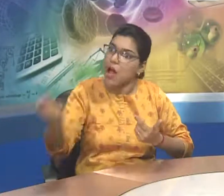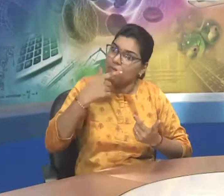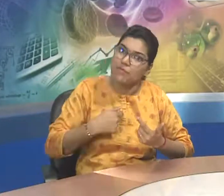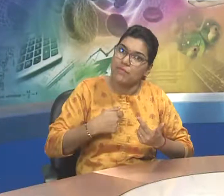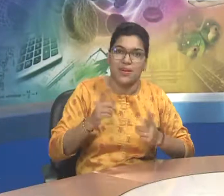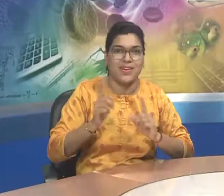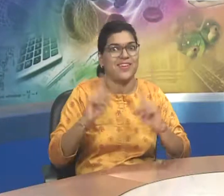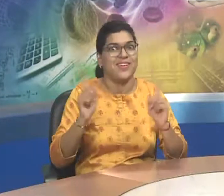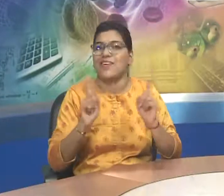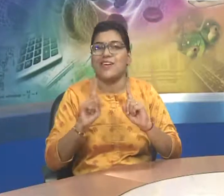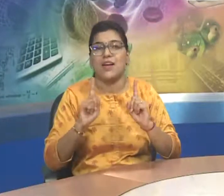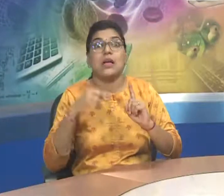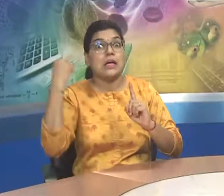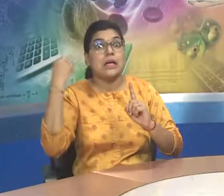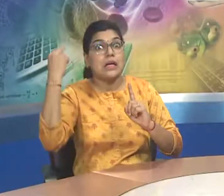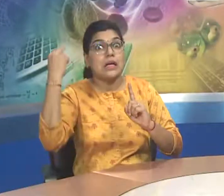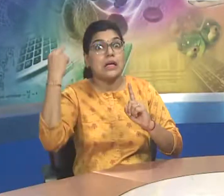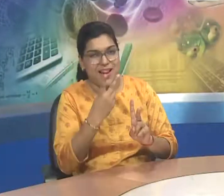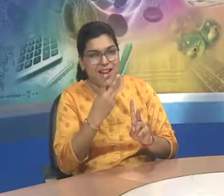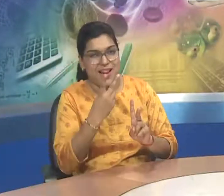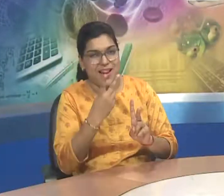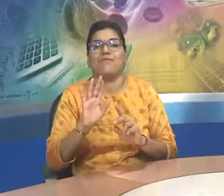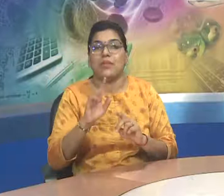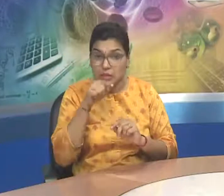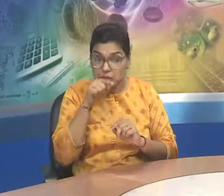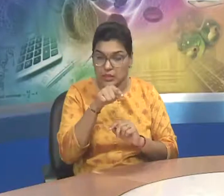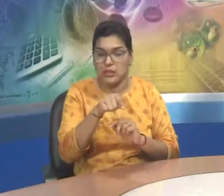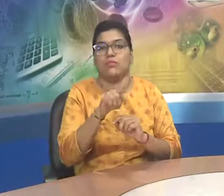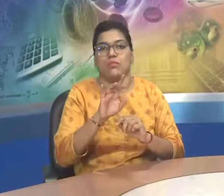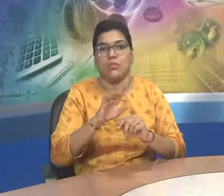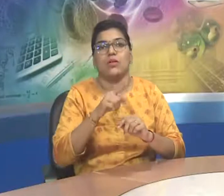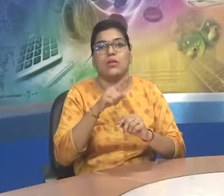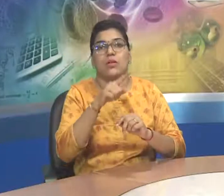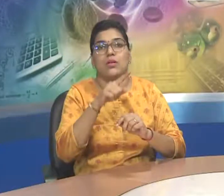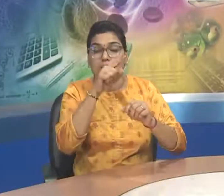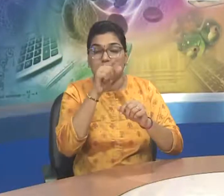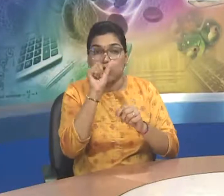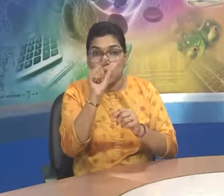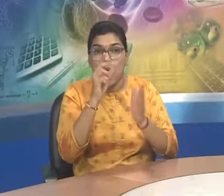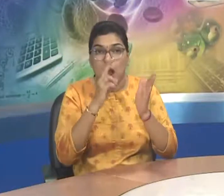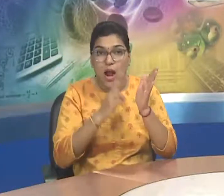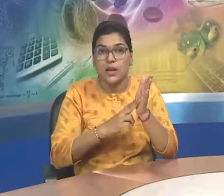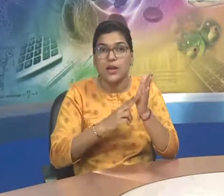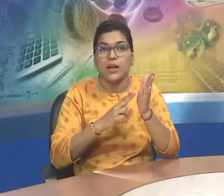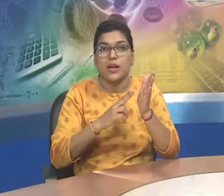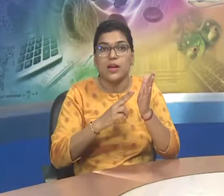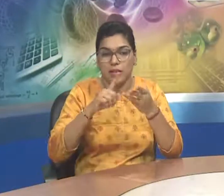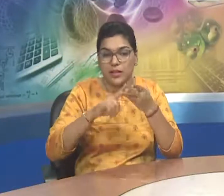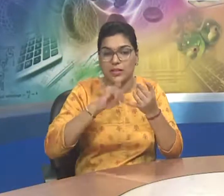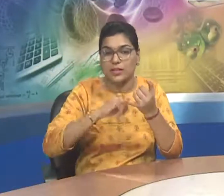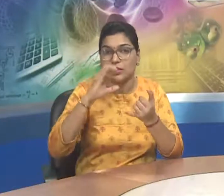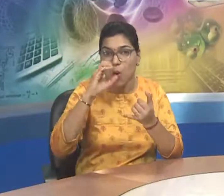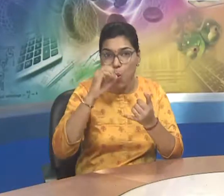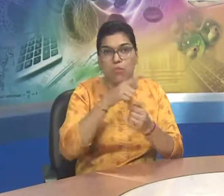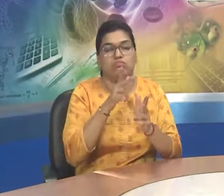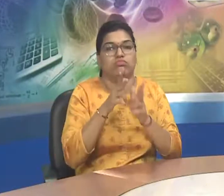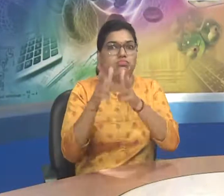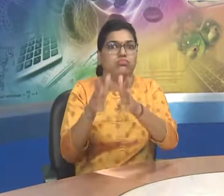HIV shows different symptoms on different people